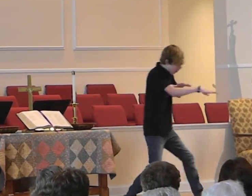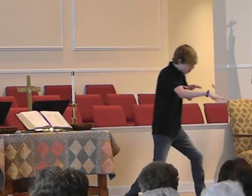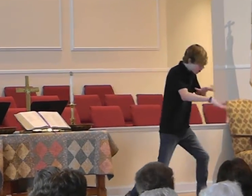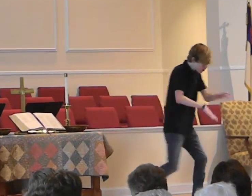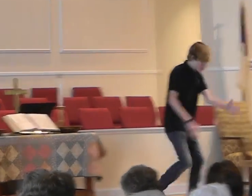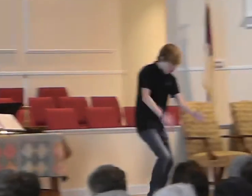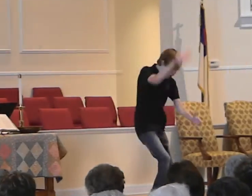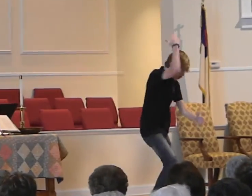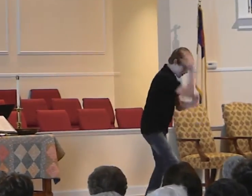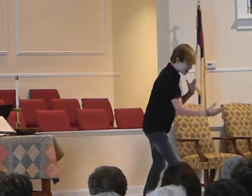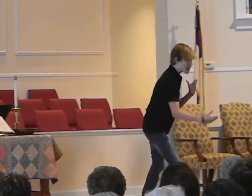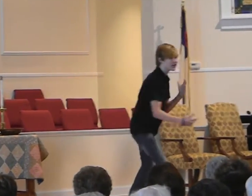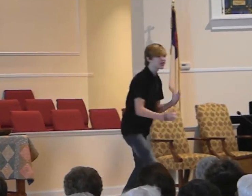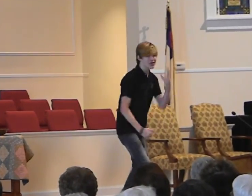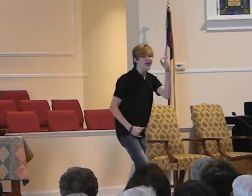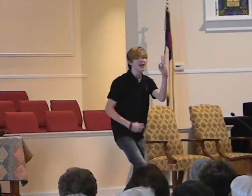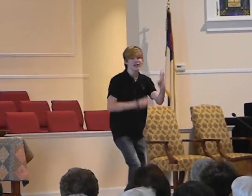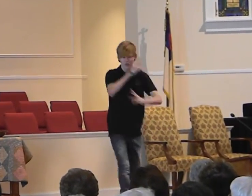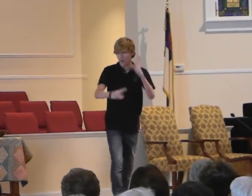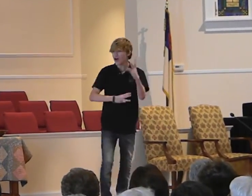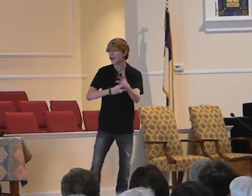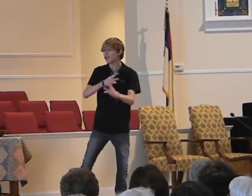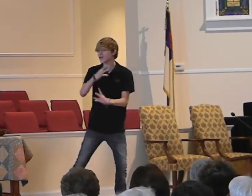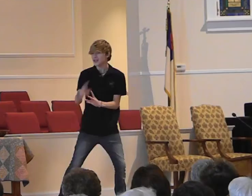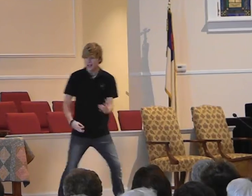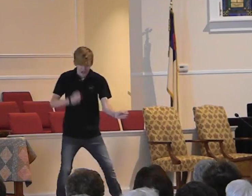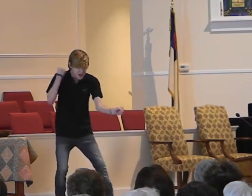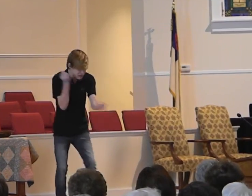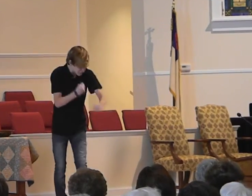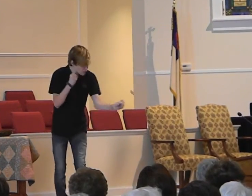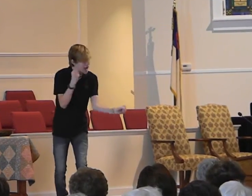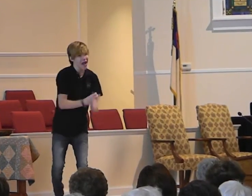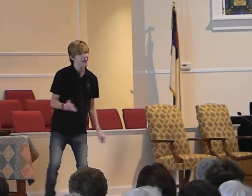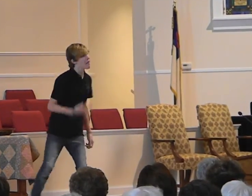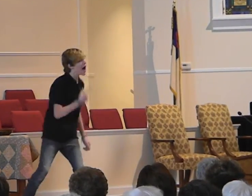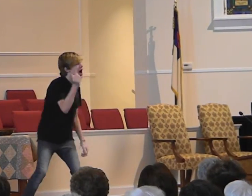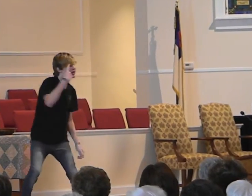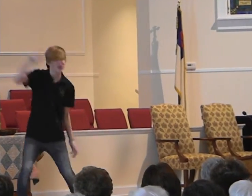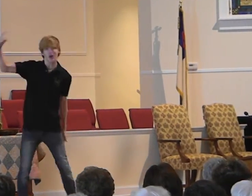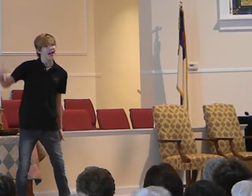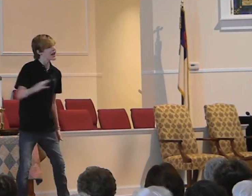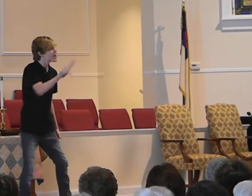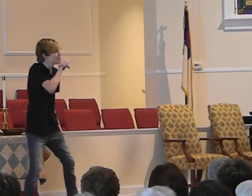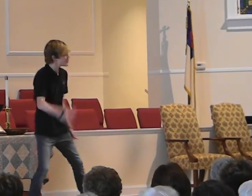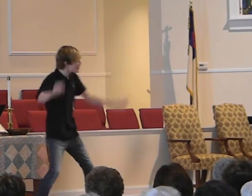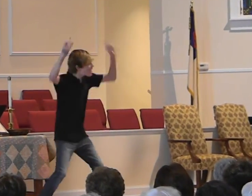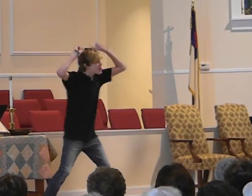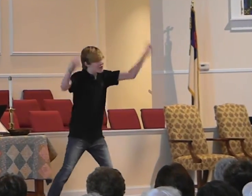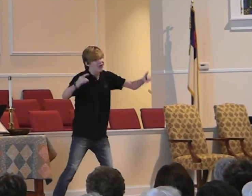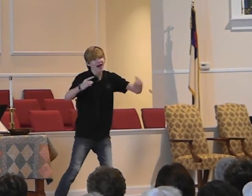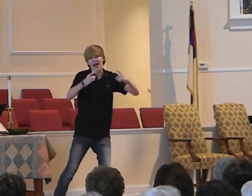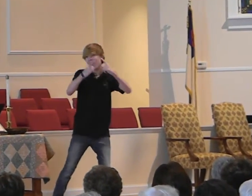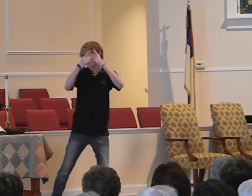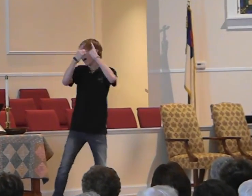walk On the edge of this world To spread my dreams and fly